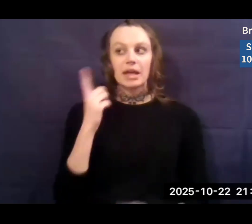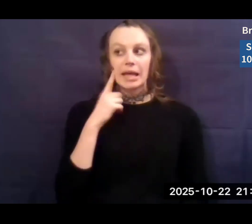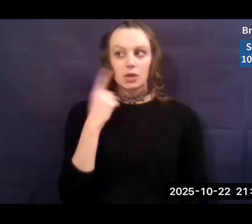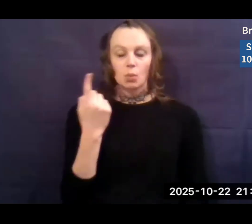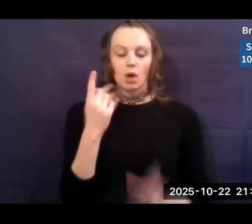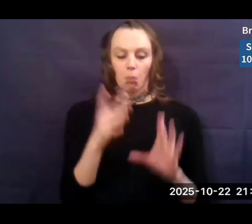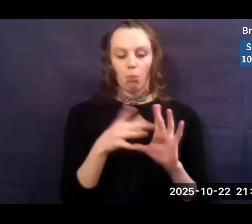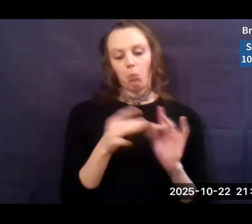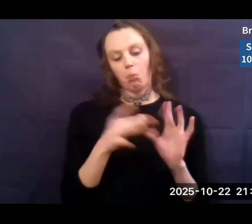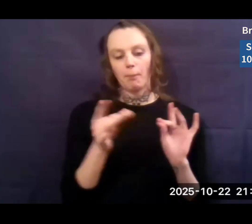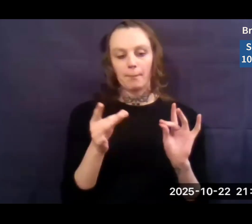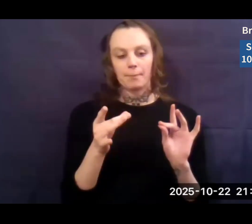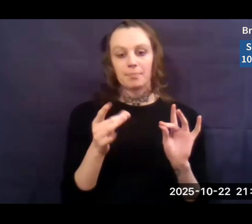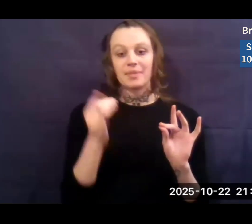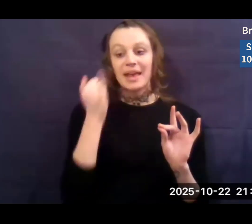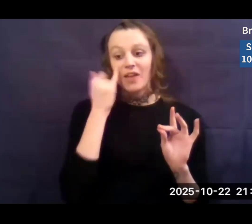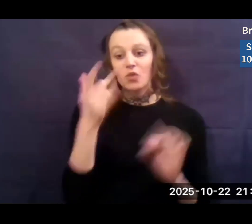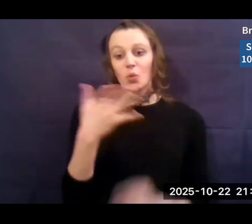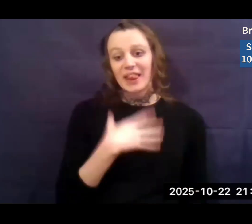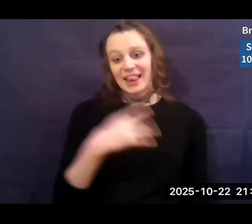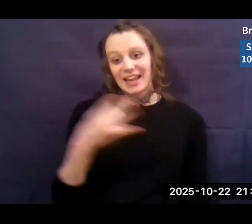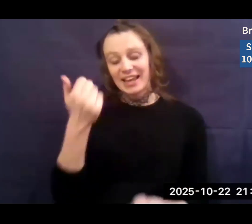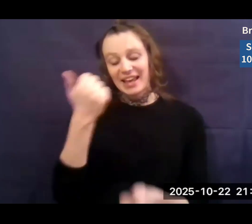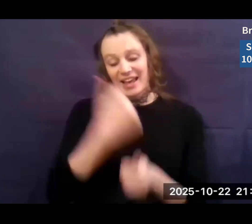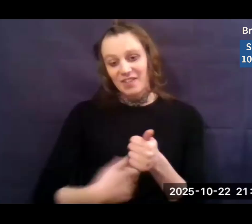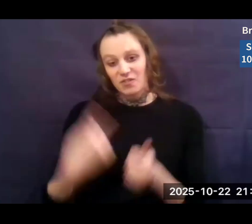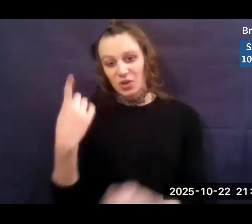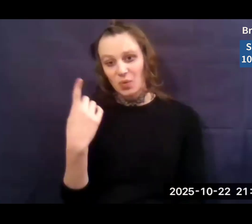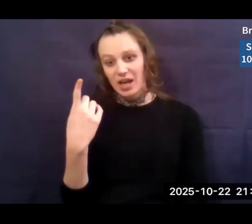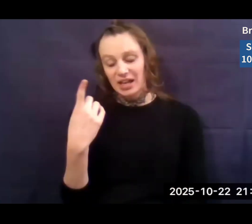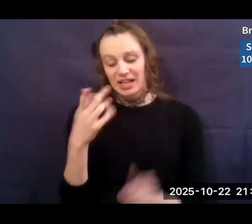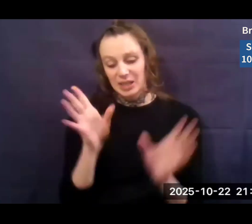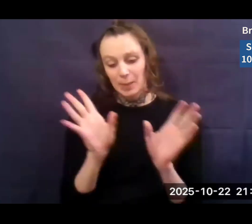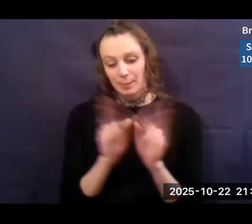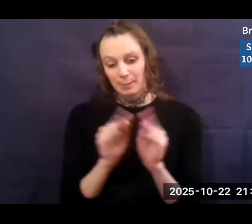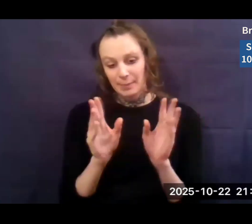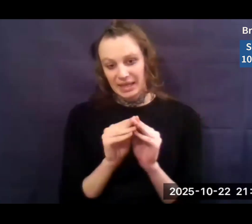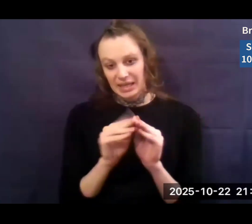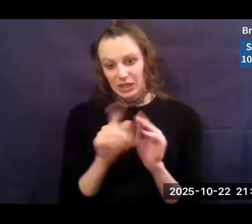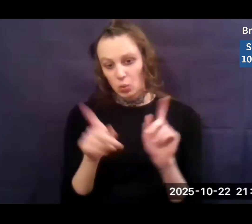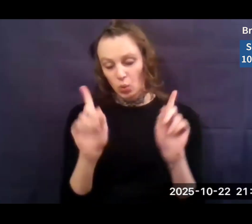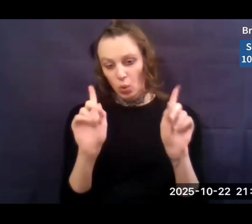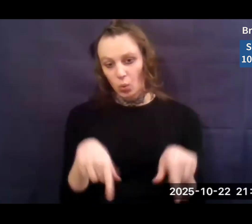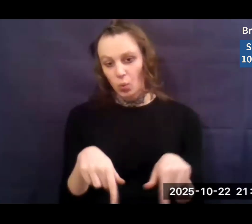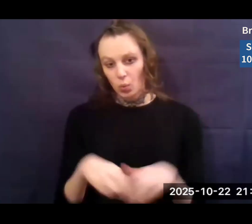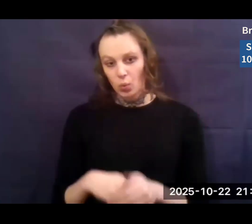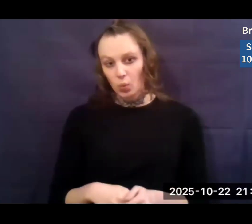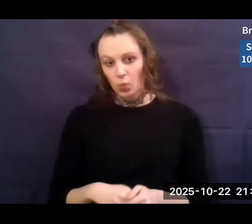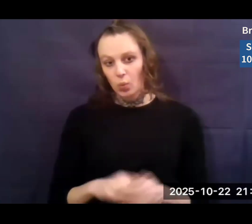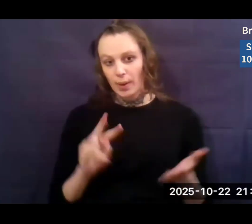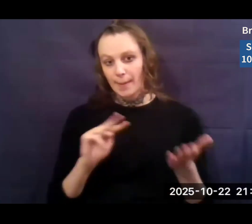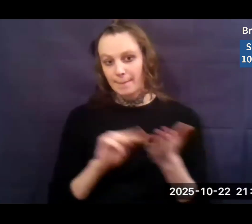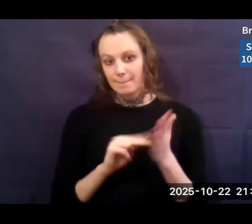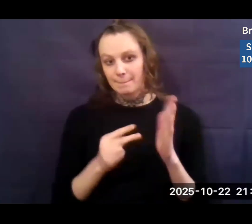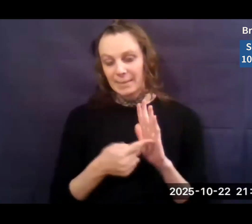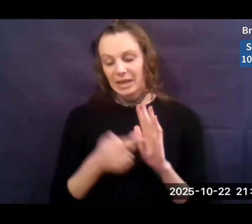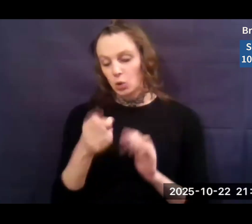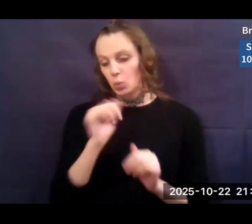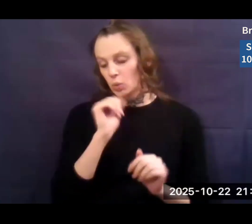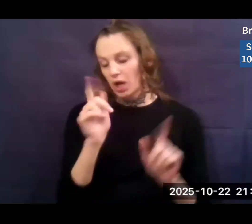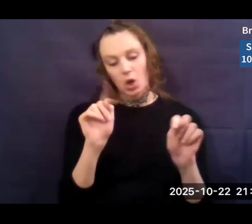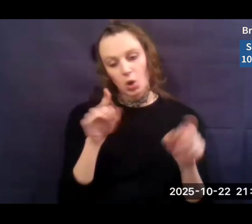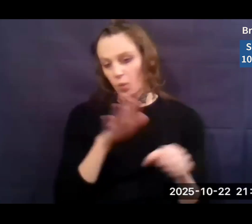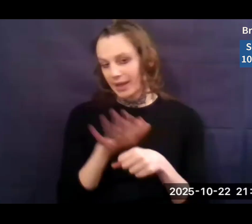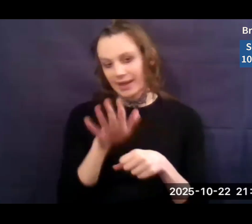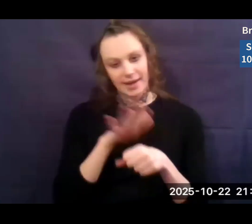once that if you like everybody at the meetings you go to, then you probably haven't been to enough